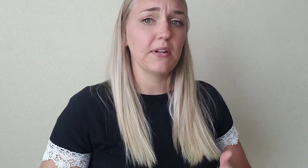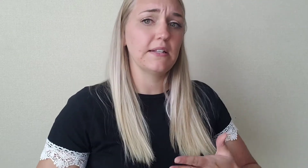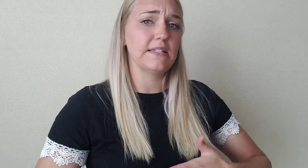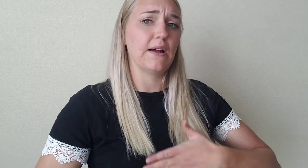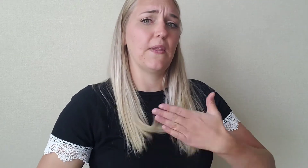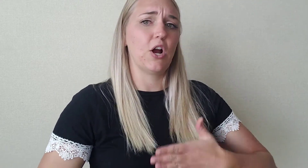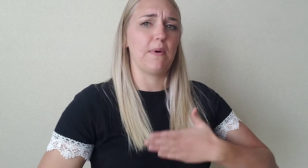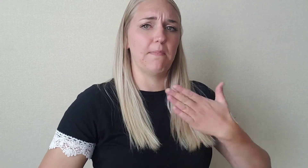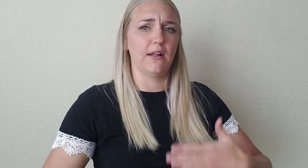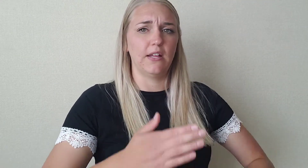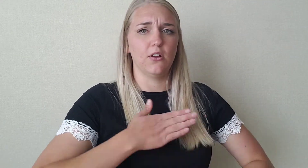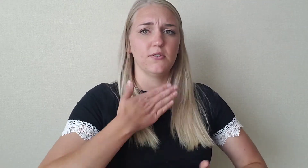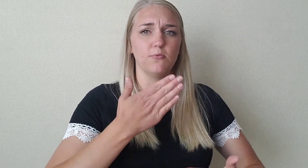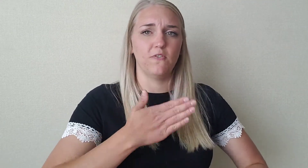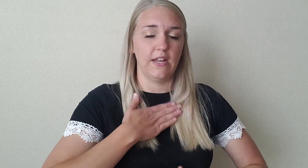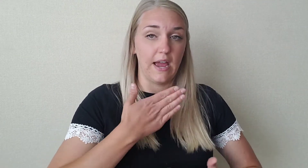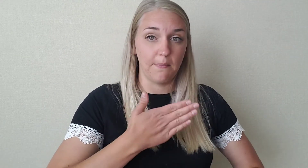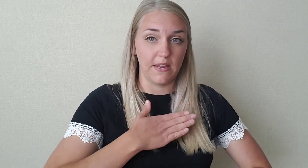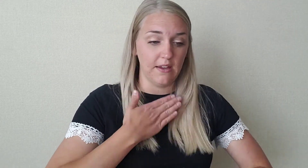it's down there on my belly, also moving, happy.